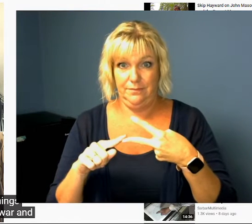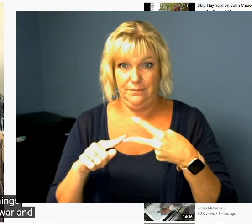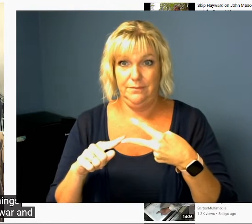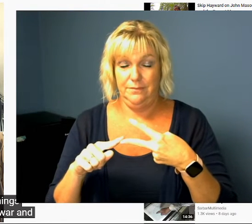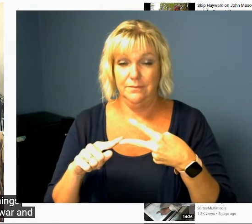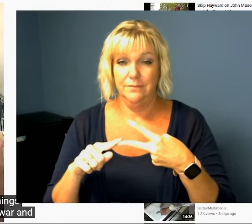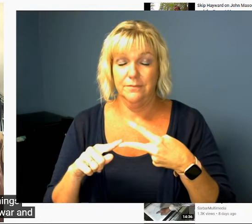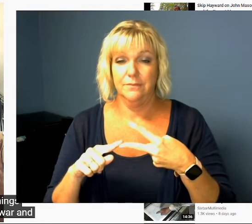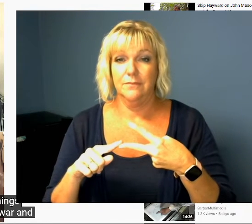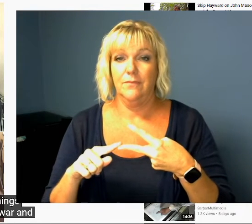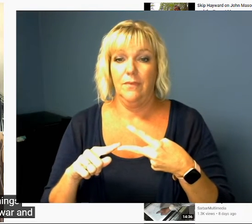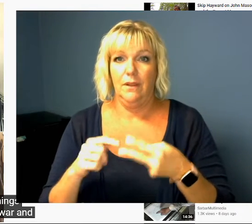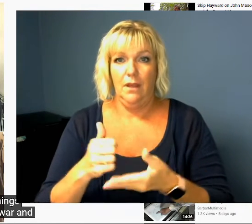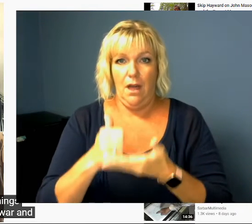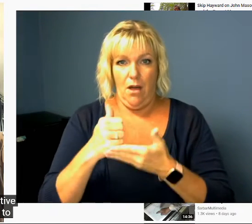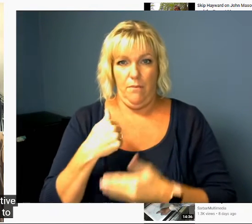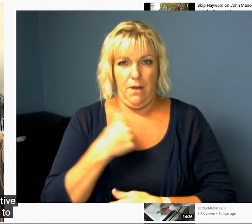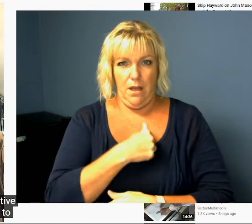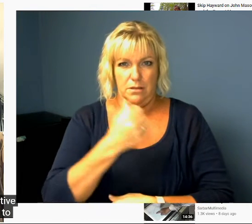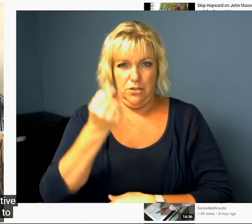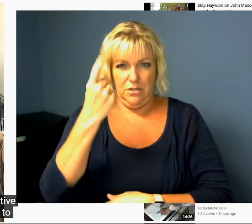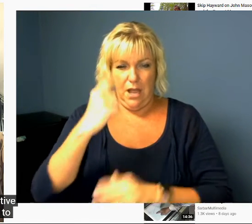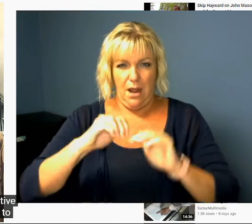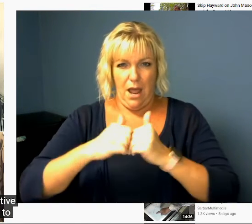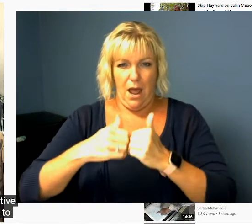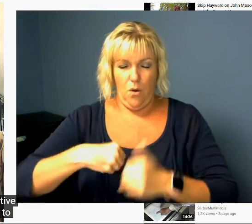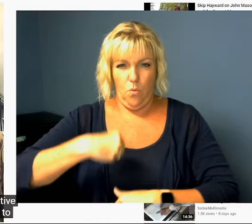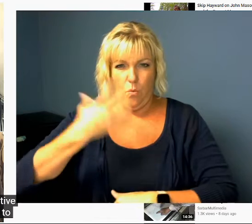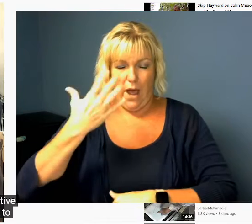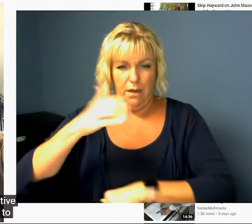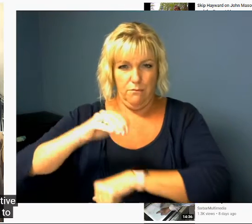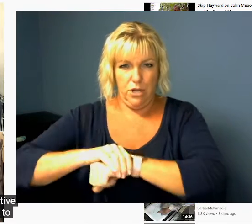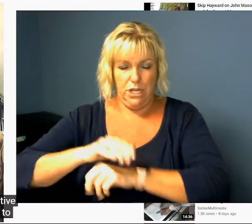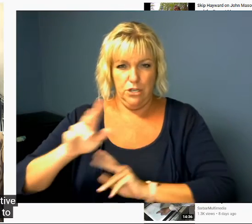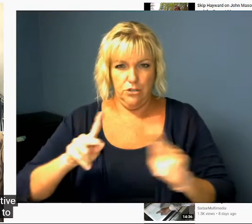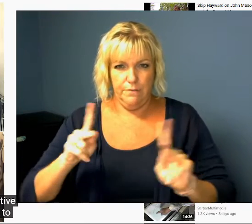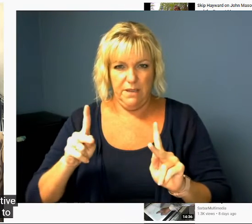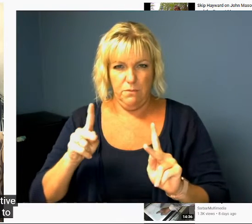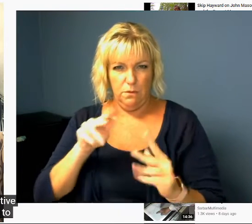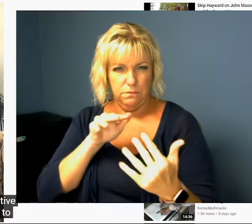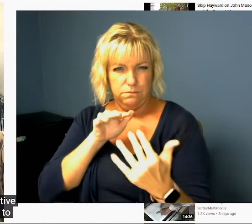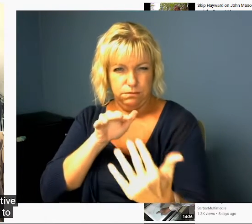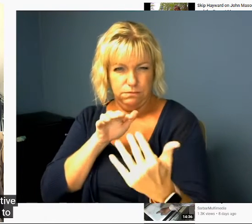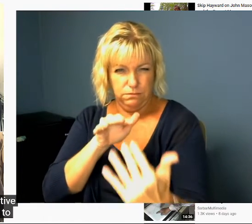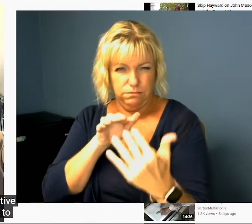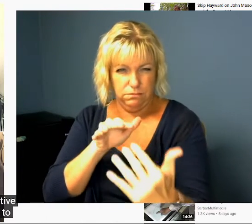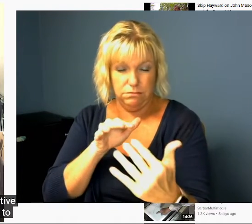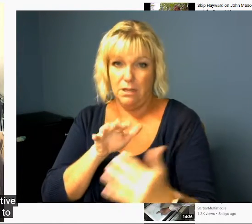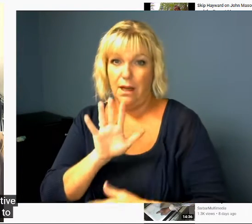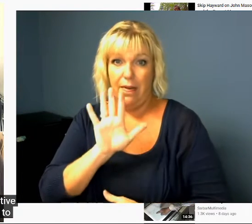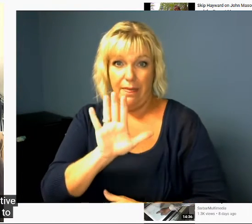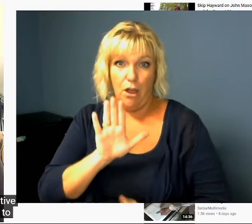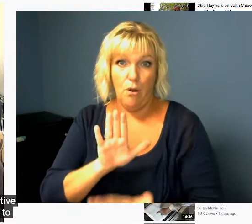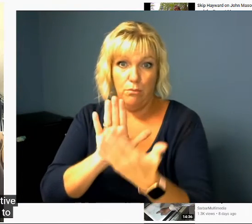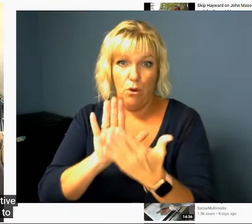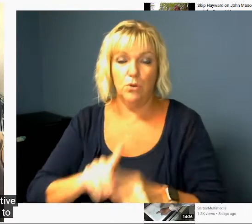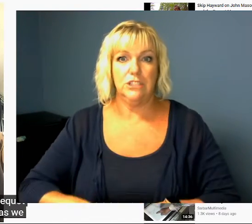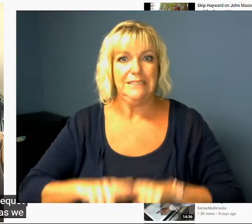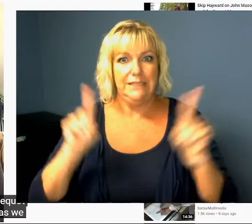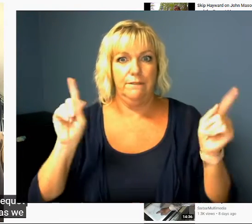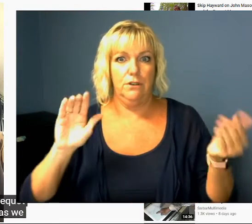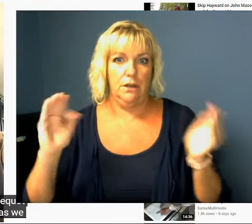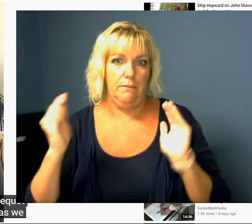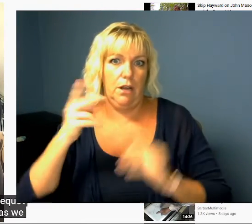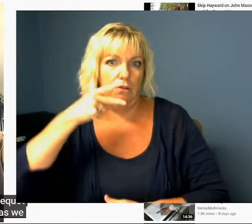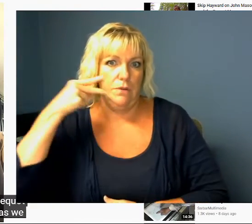show how the English wage war and how that's so different than Native peoples are traditionally used to.